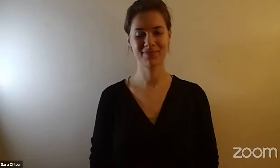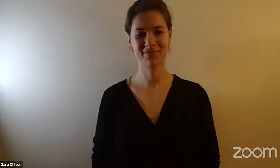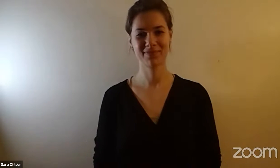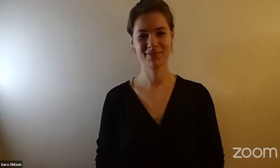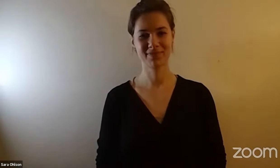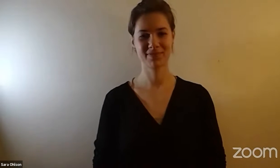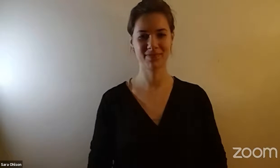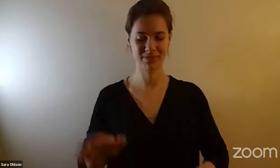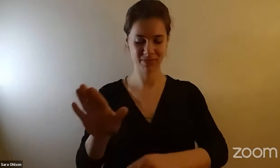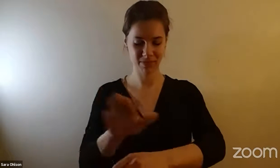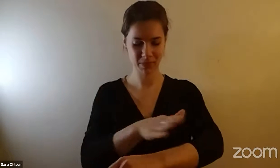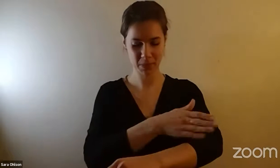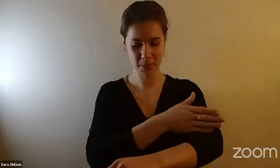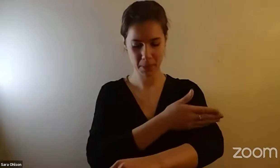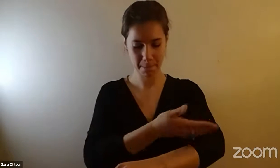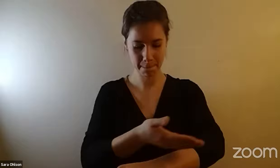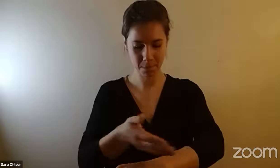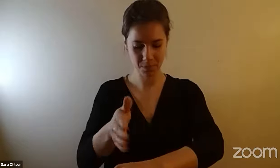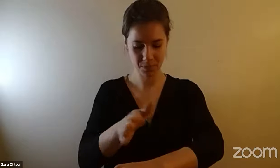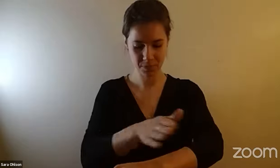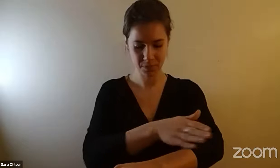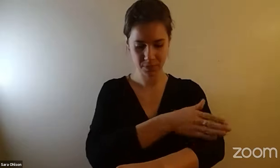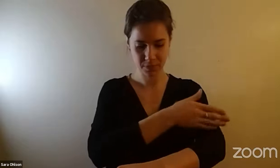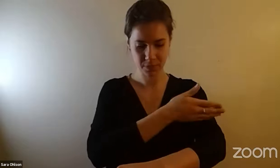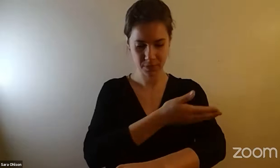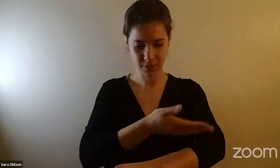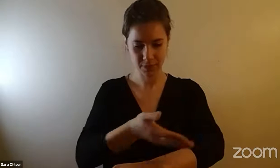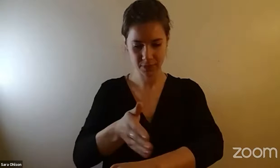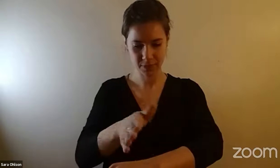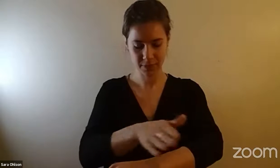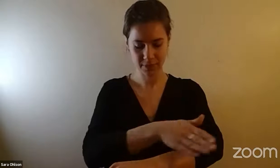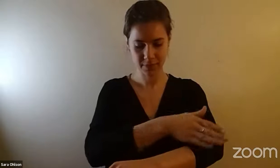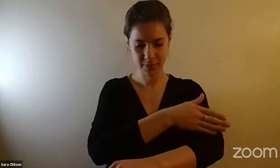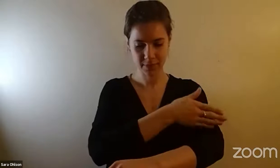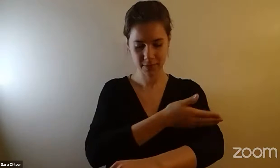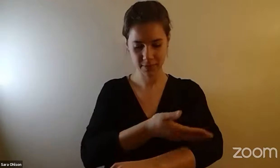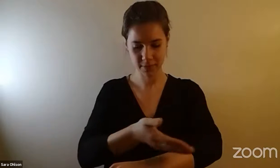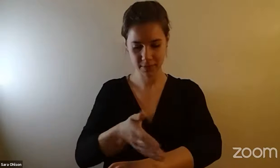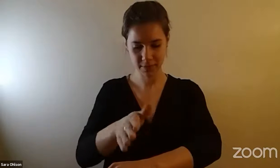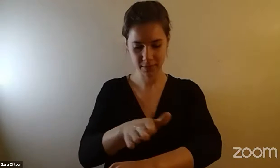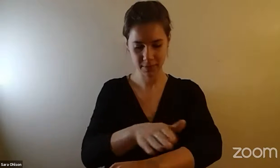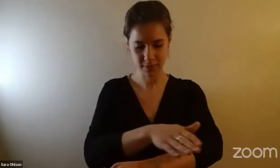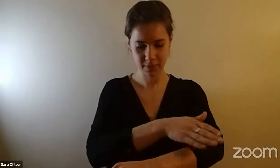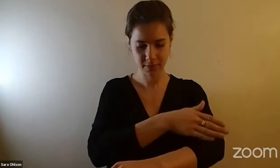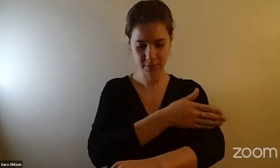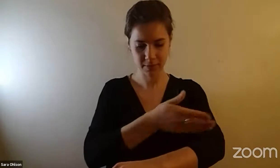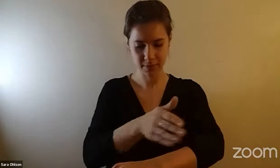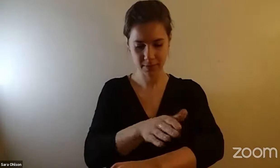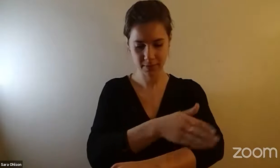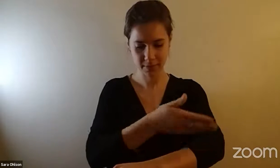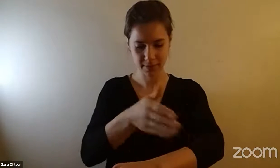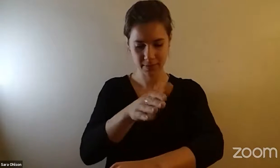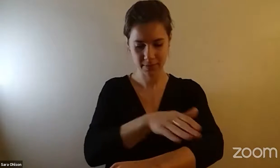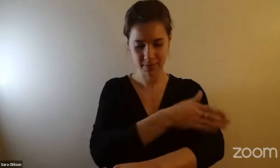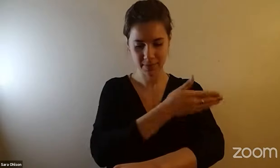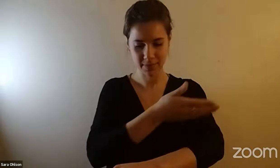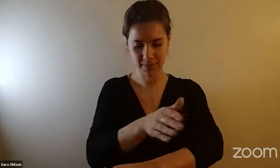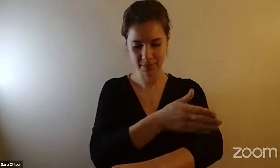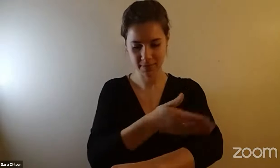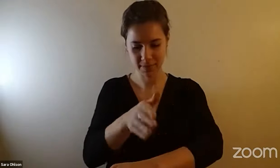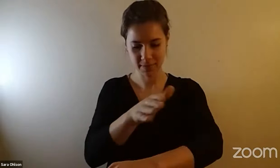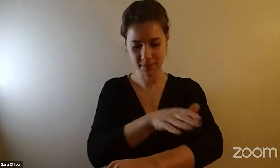at a good pace. And then some of these carols can clip by pretty fast. Jody, who we saw earlier,